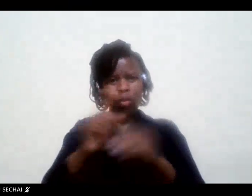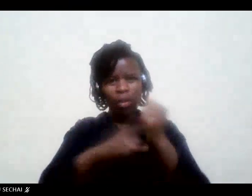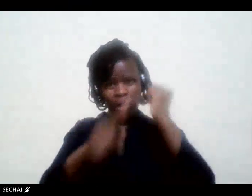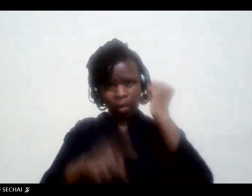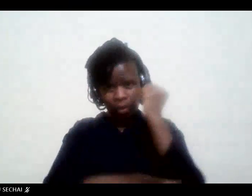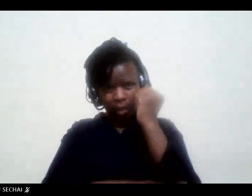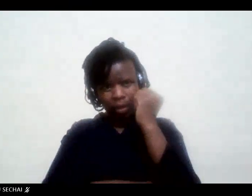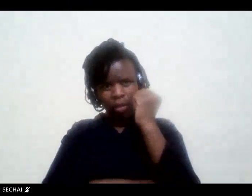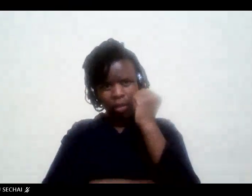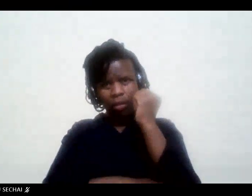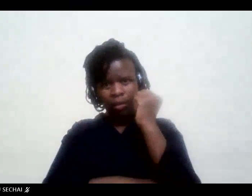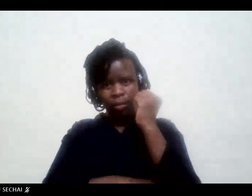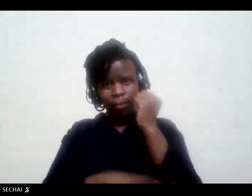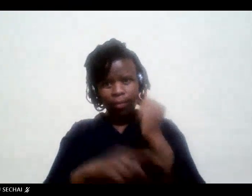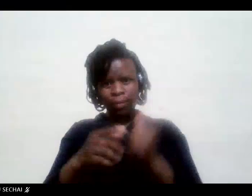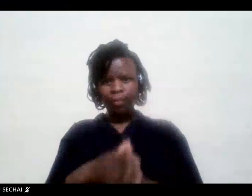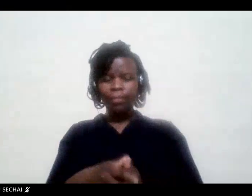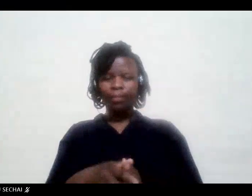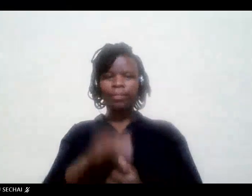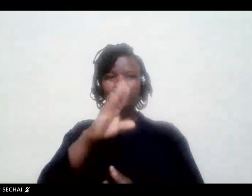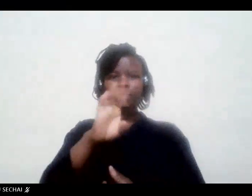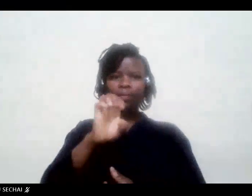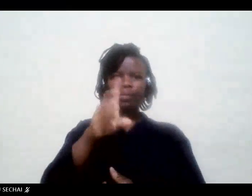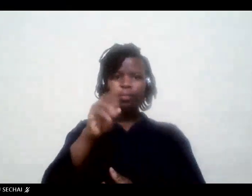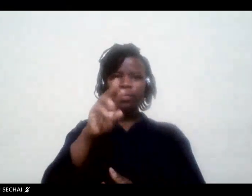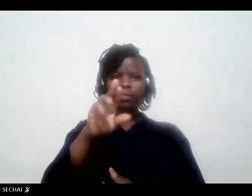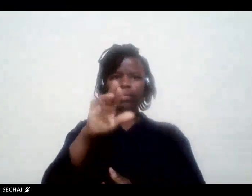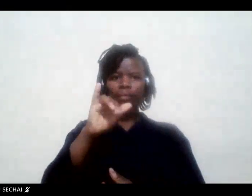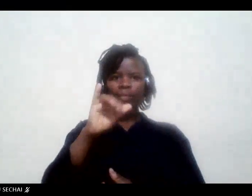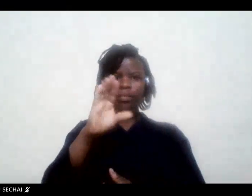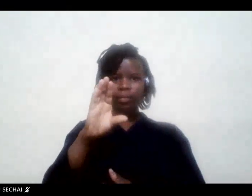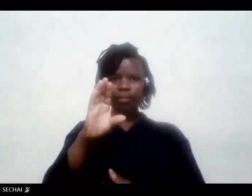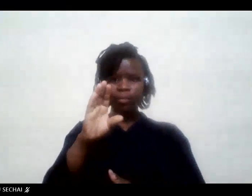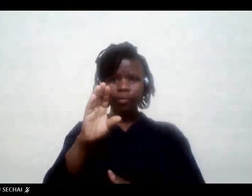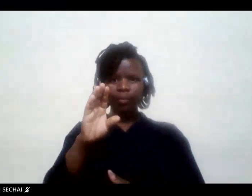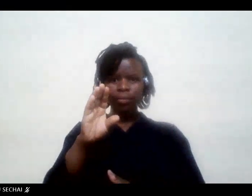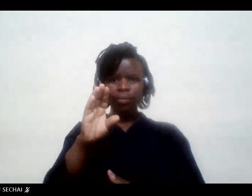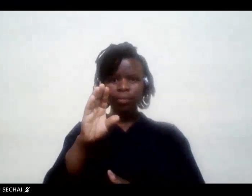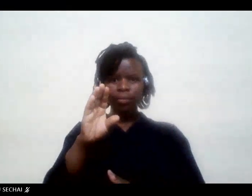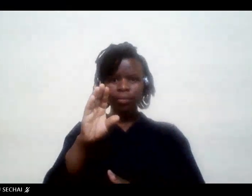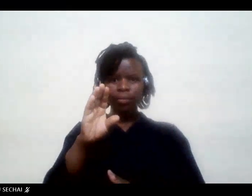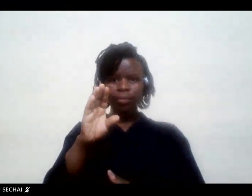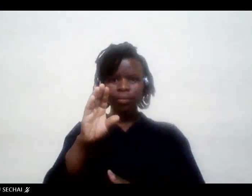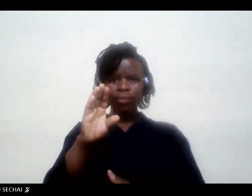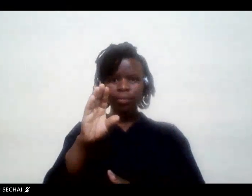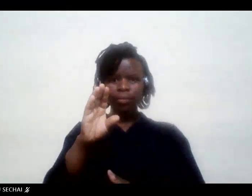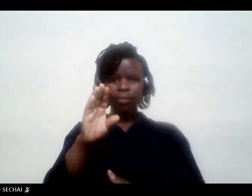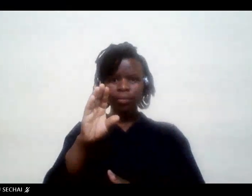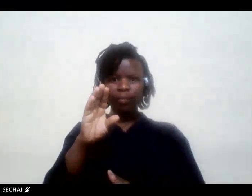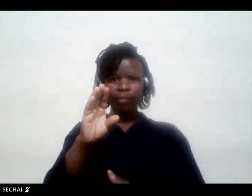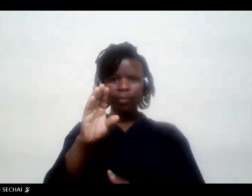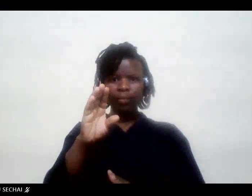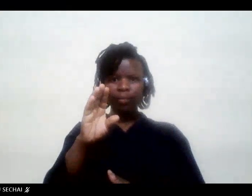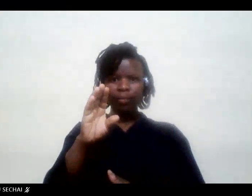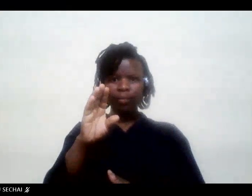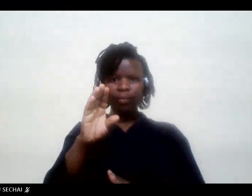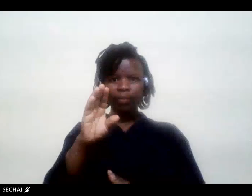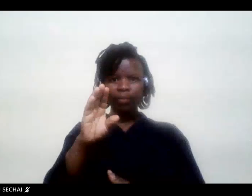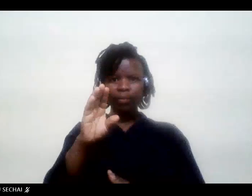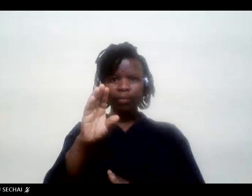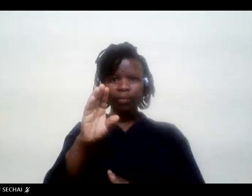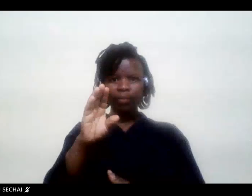just one quick question. Next week, I'm going away. I'm on leave, so I will be away, but I will be joining on Tuesday. I'm just